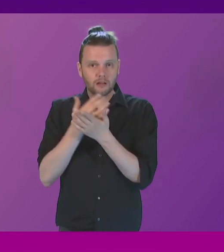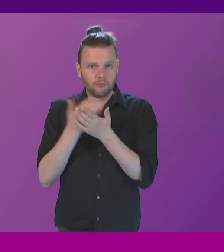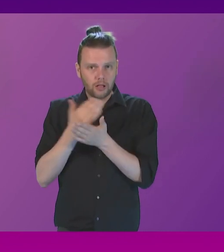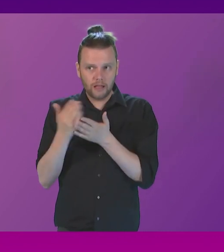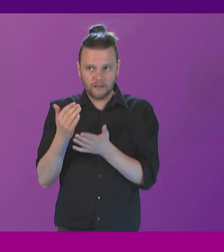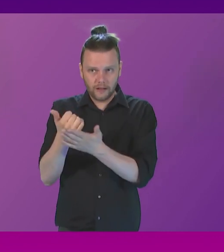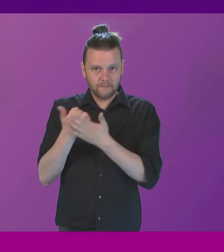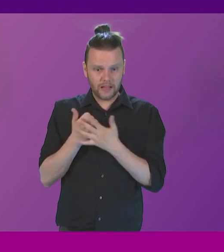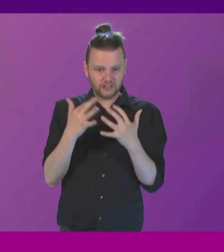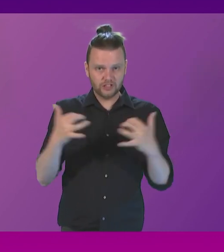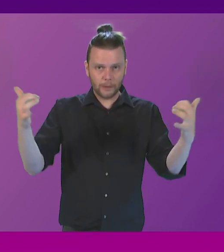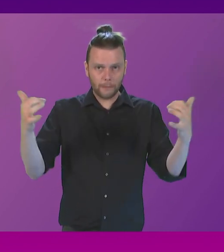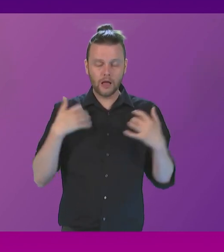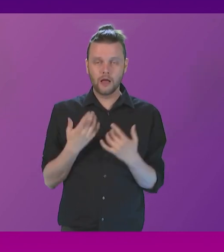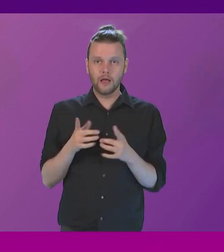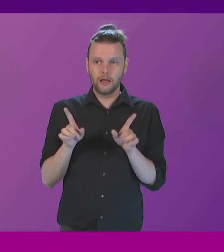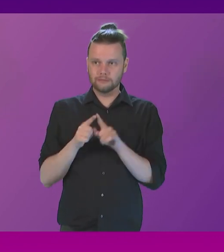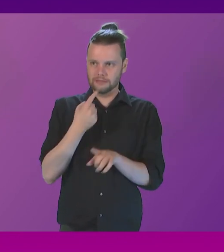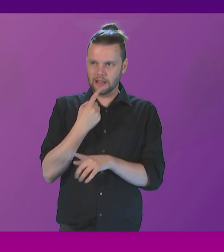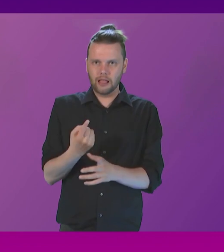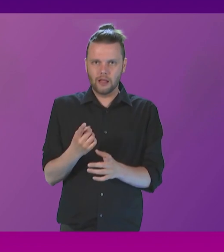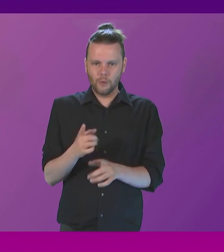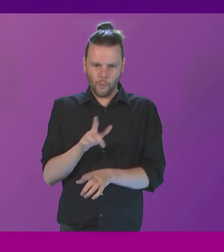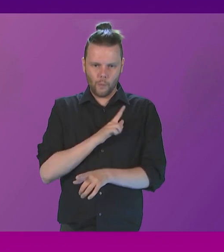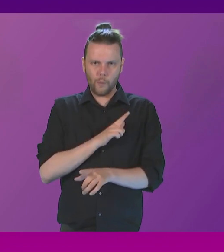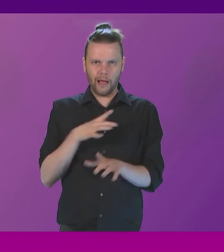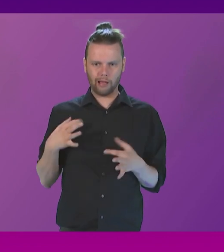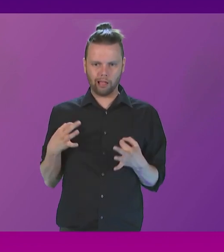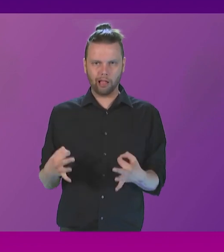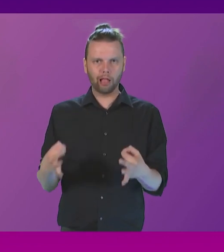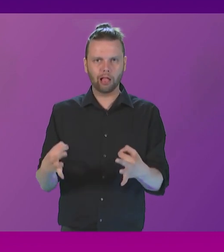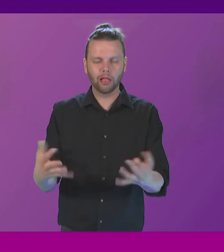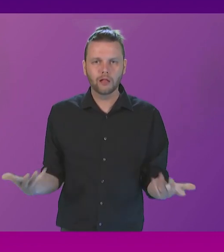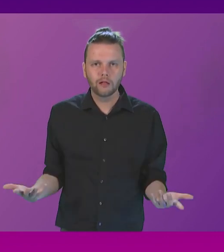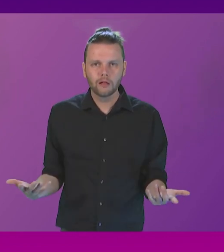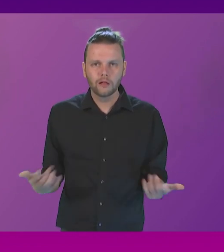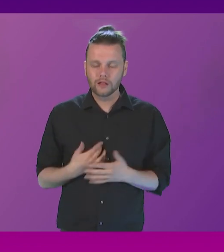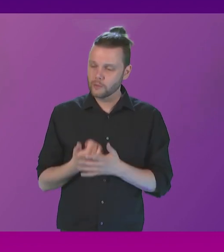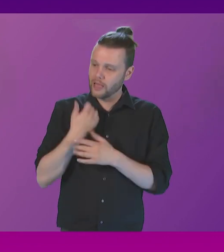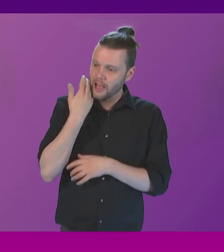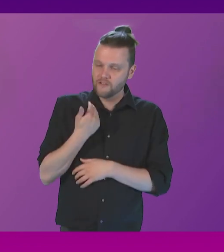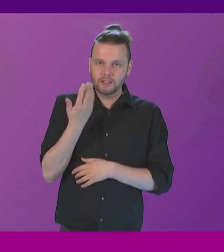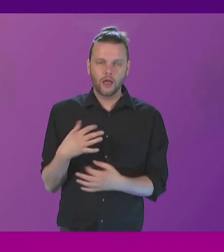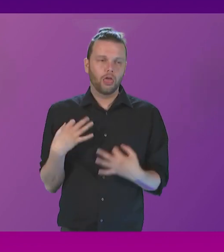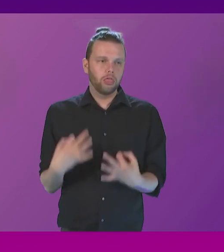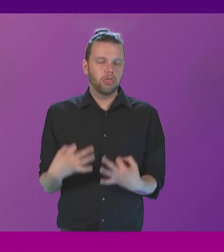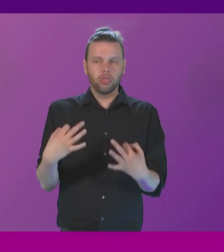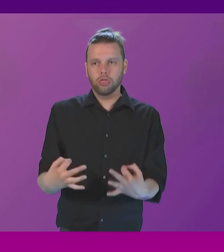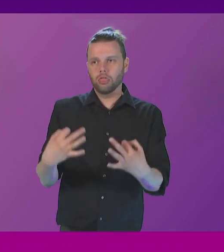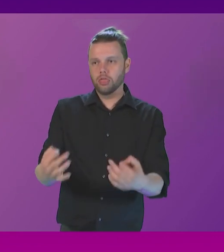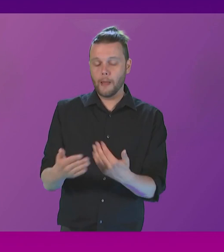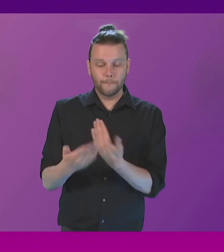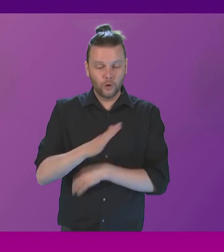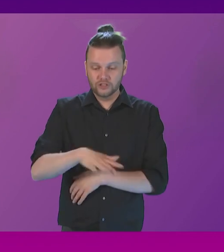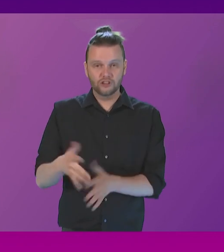advise the Chamber and, in doing so, tell us why is there a hold-up? Because with every day of further delay, more children